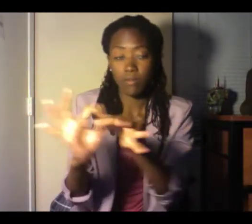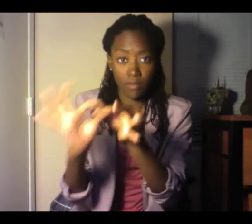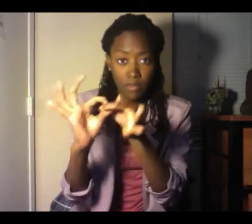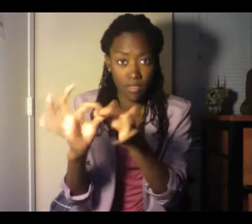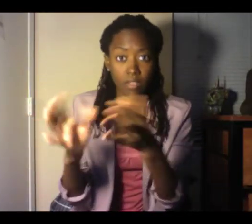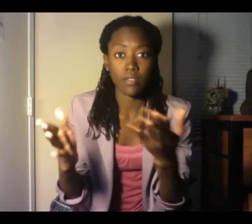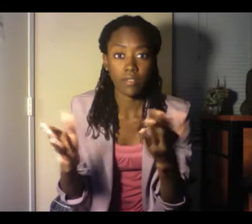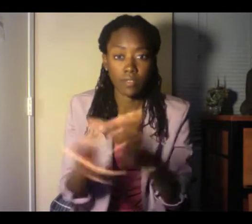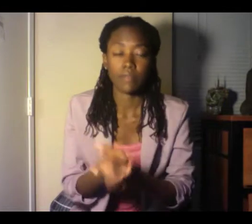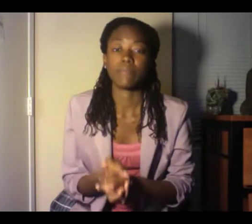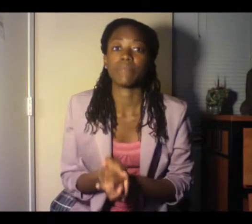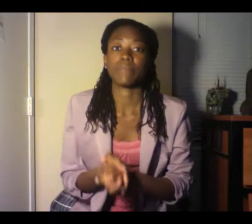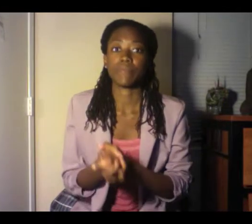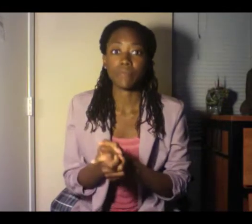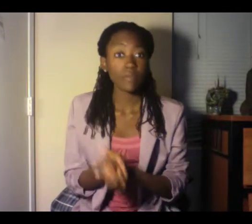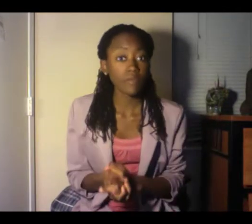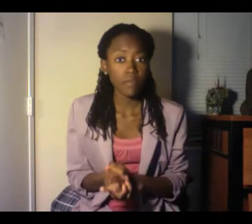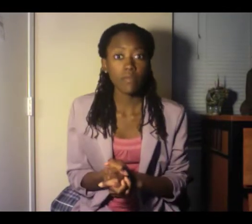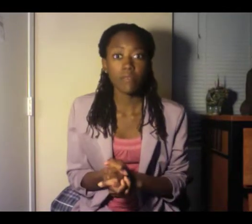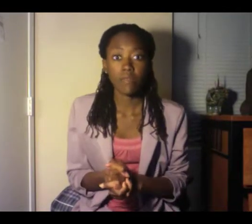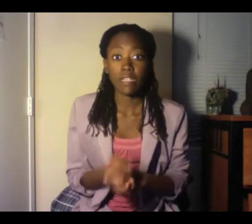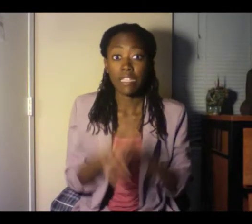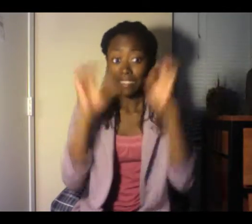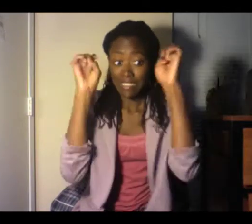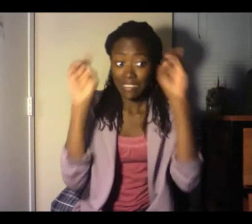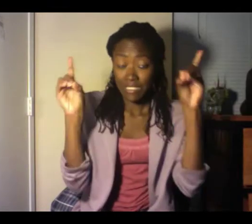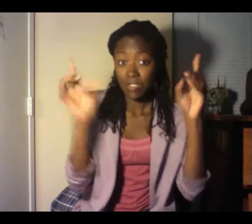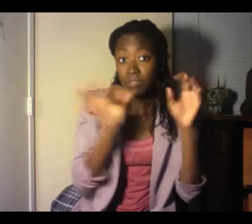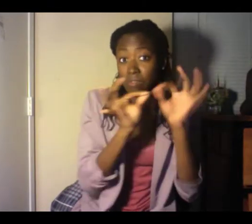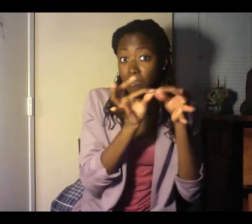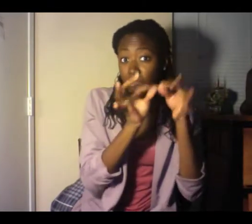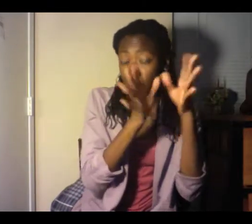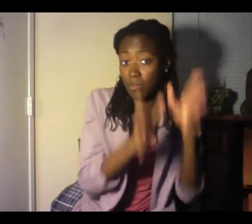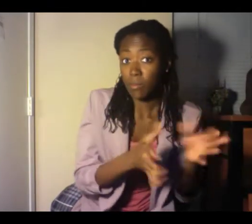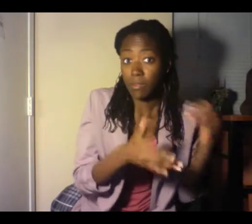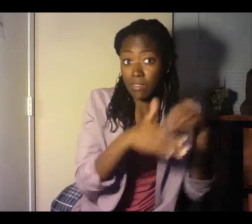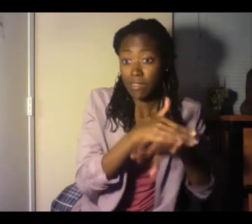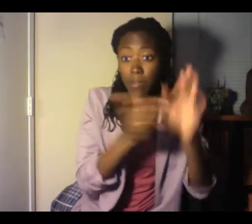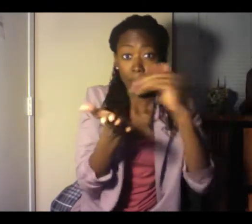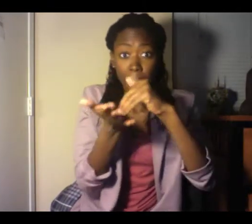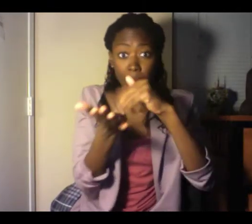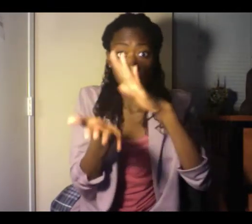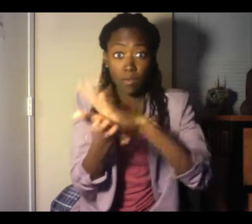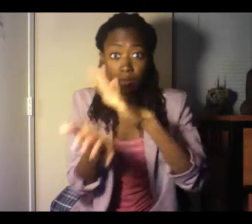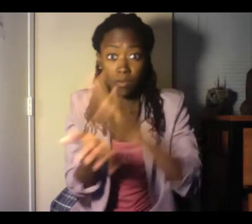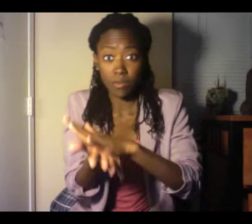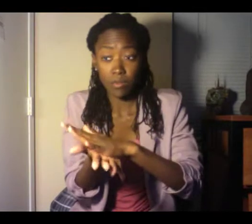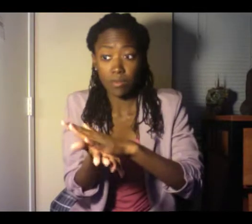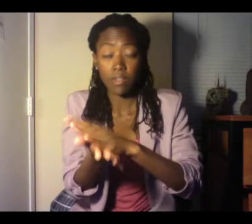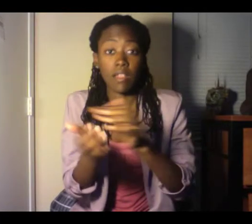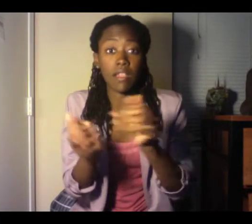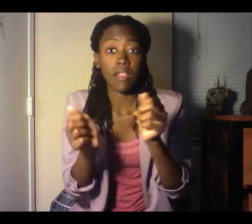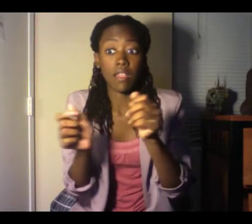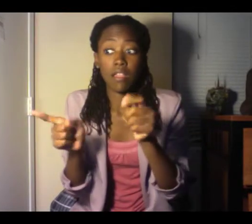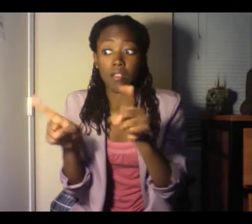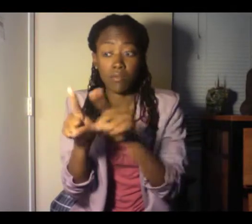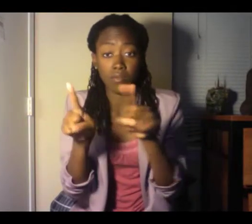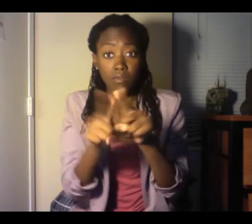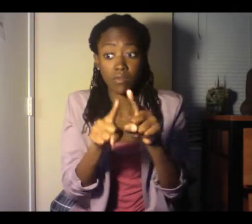Interpreters in the middle and upper elementary school grades must be sensitive to and knowledgeable of the dynamics involved in each